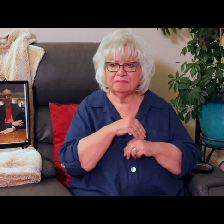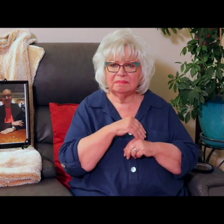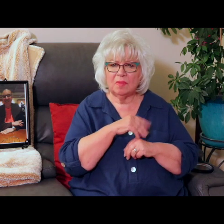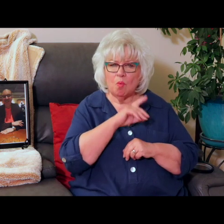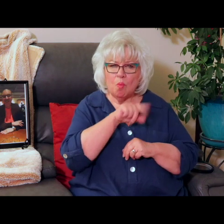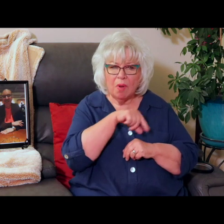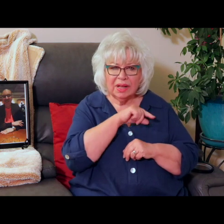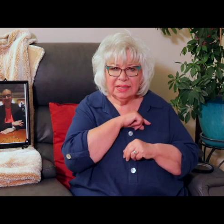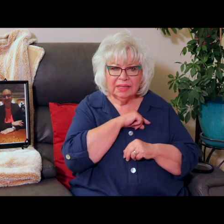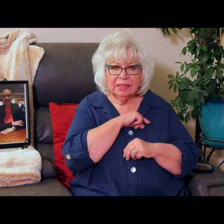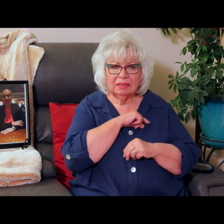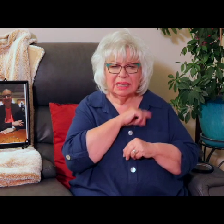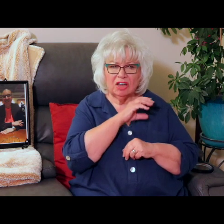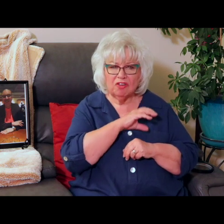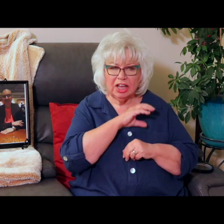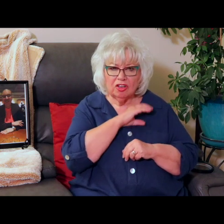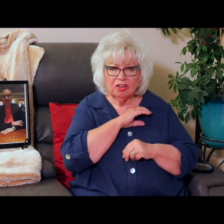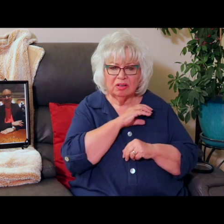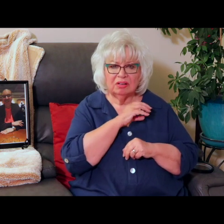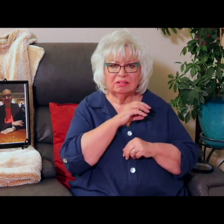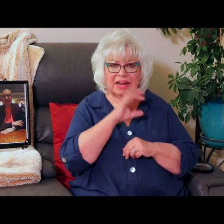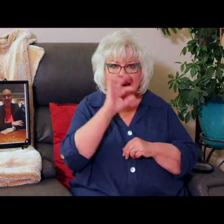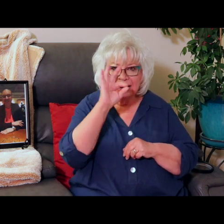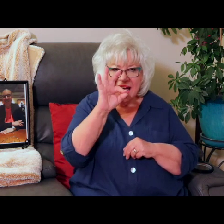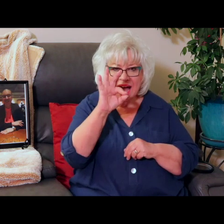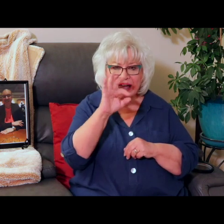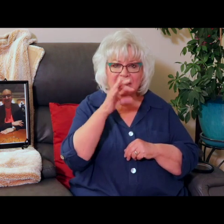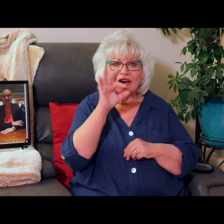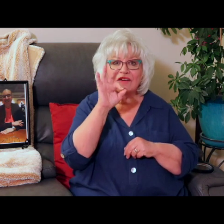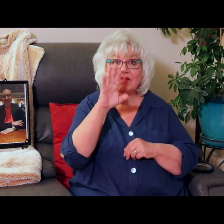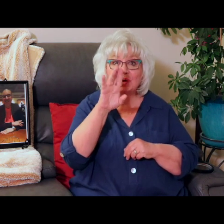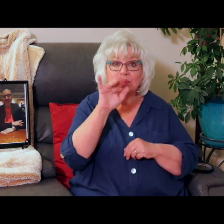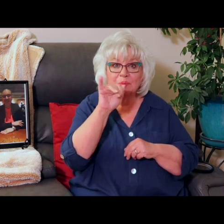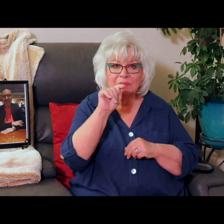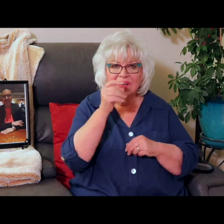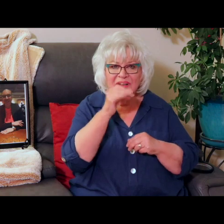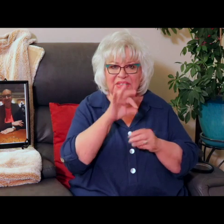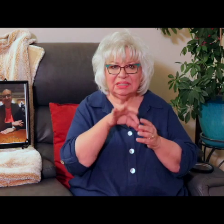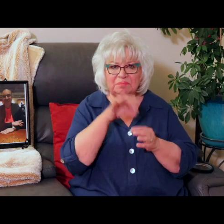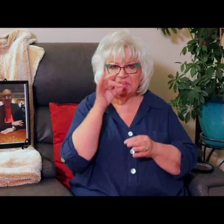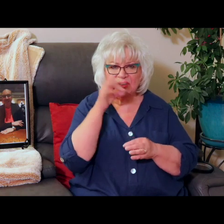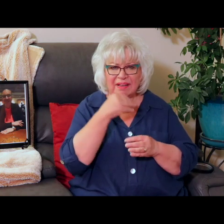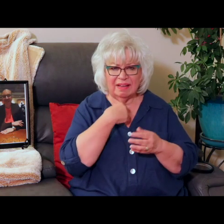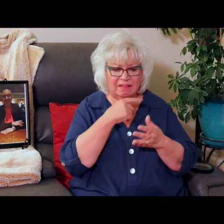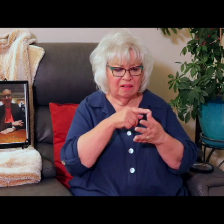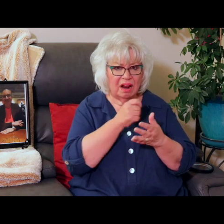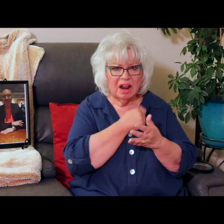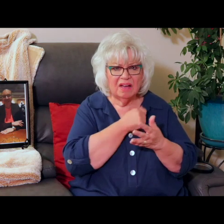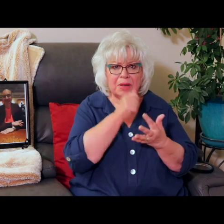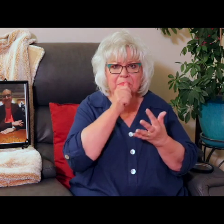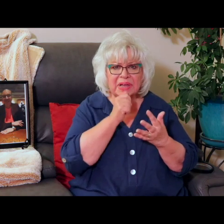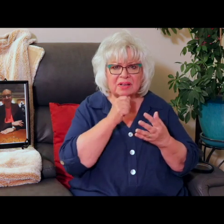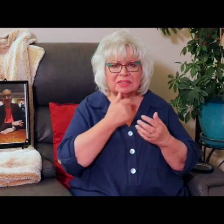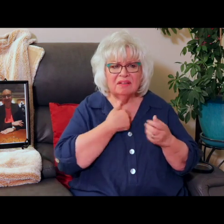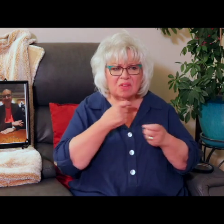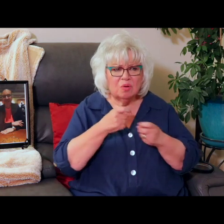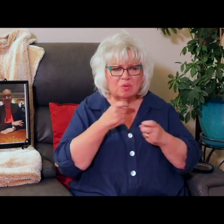He had a quality, a character, the 9 fruits of the Spirit. He had